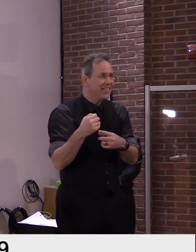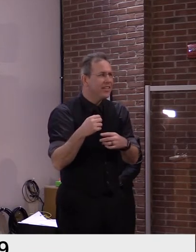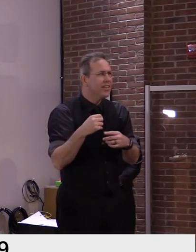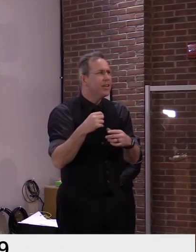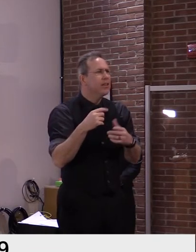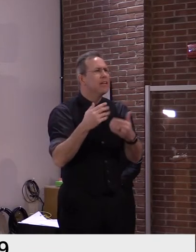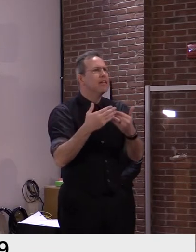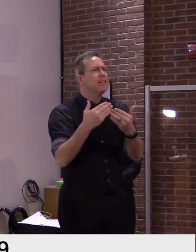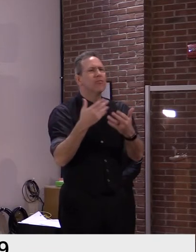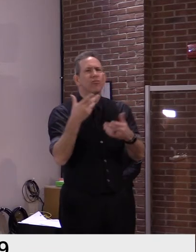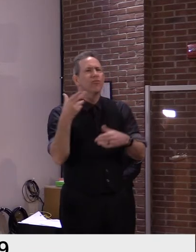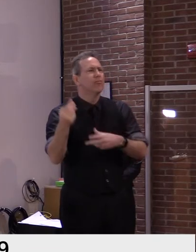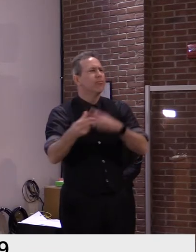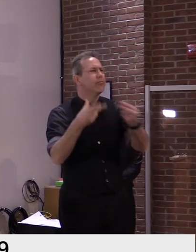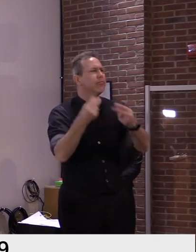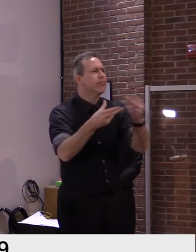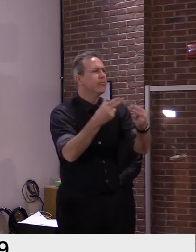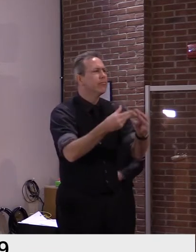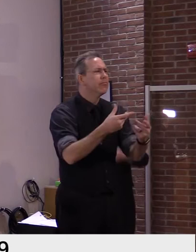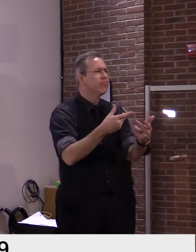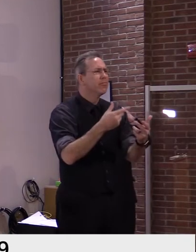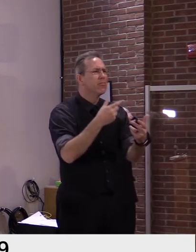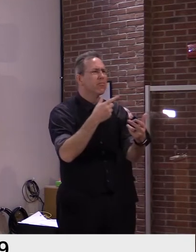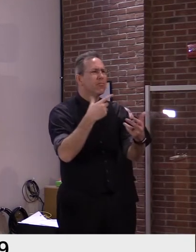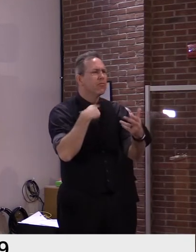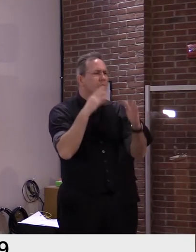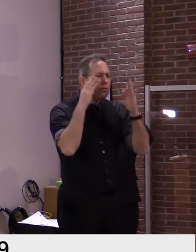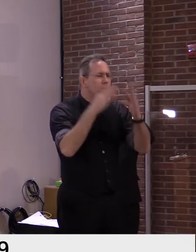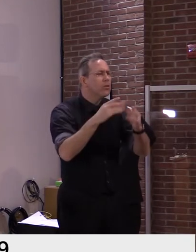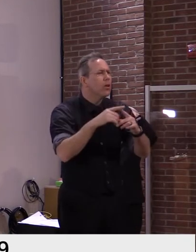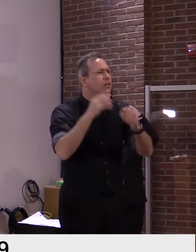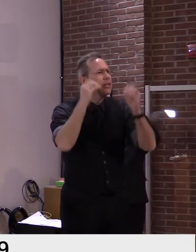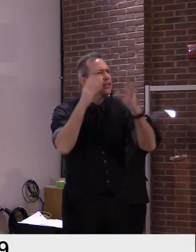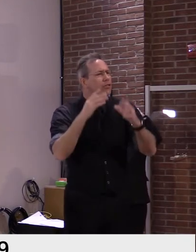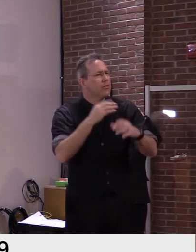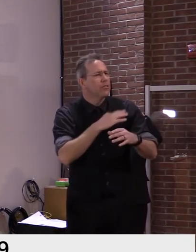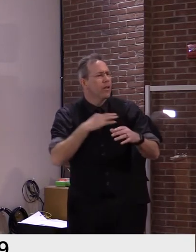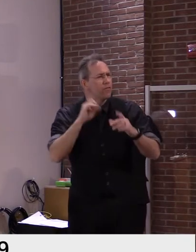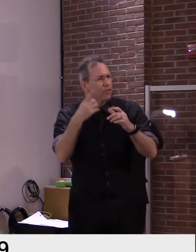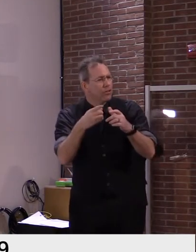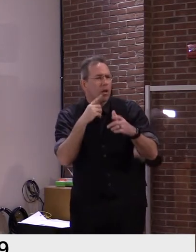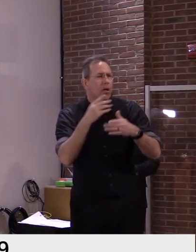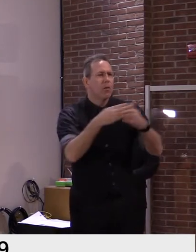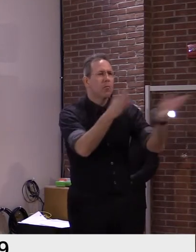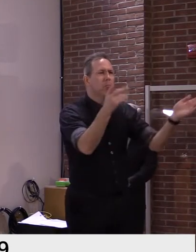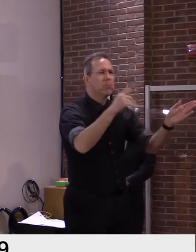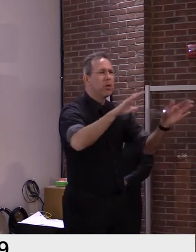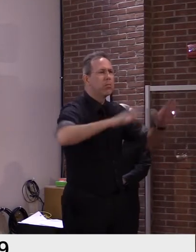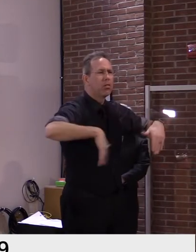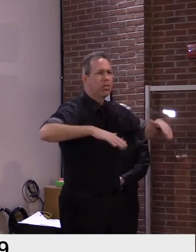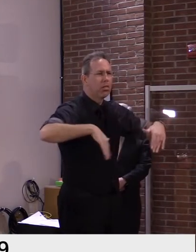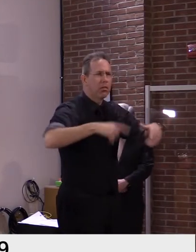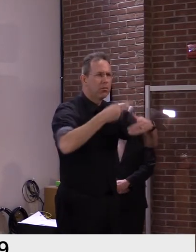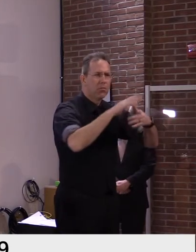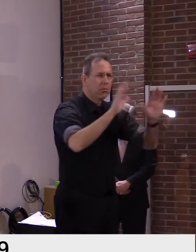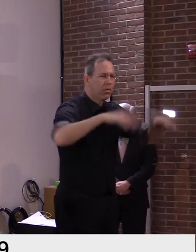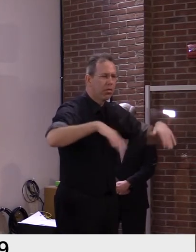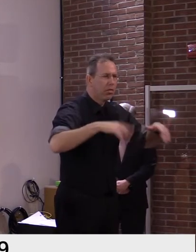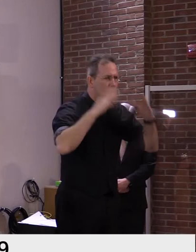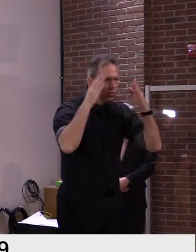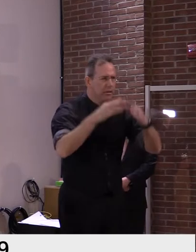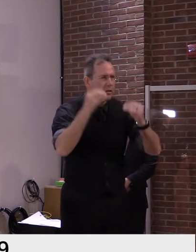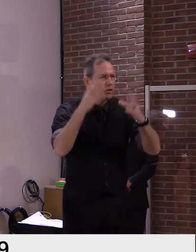those with underlying conditions, for instance. So we are reserving those Johnson & Johnson for the education system at this